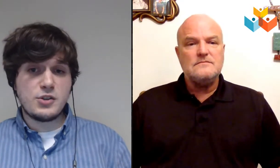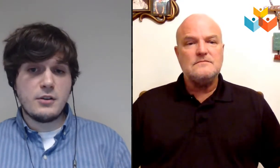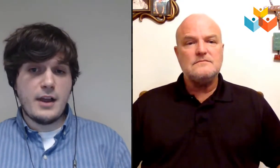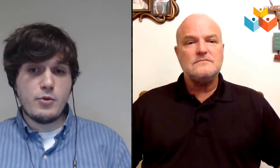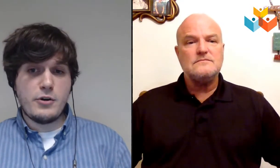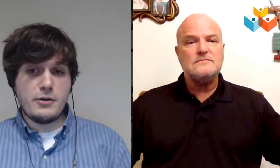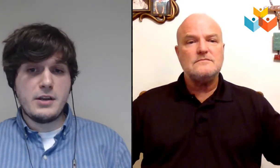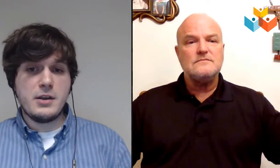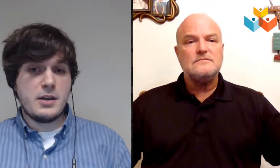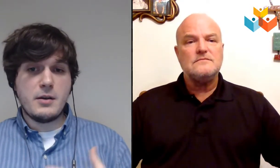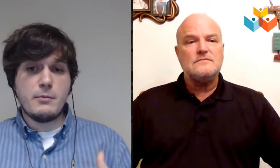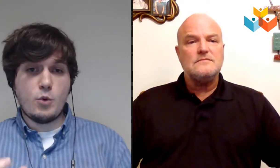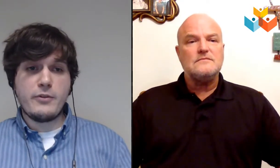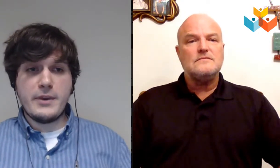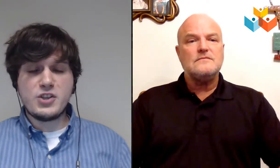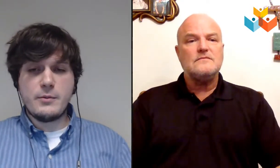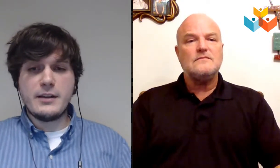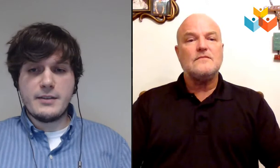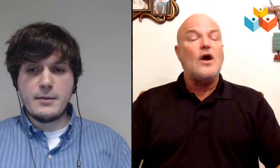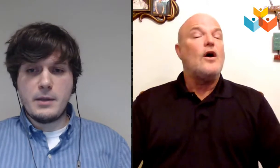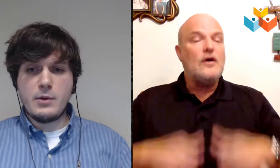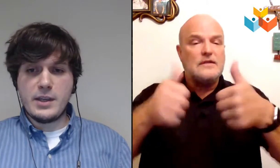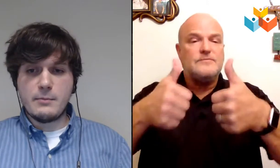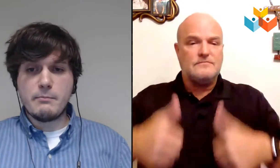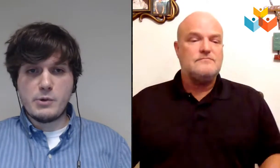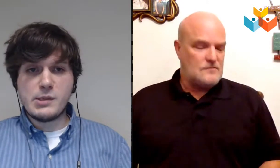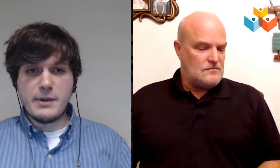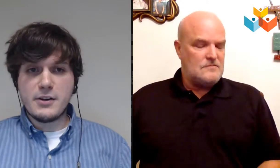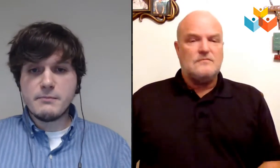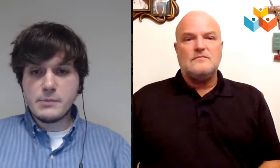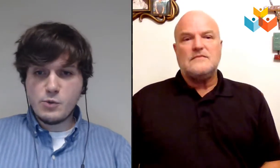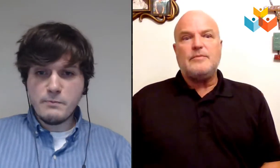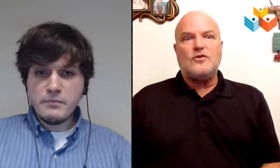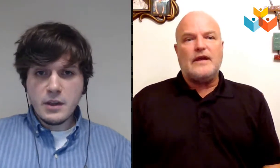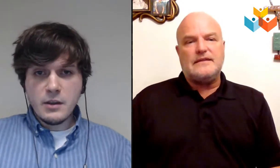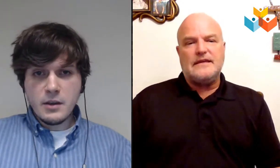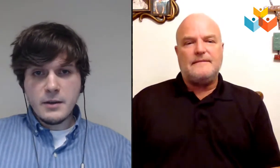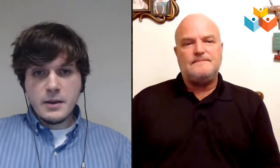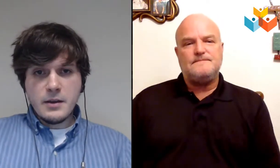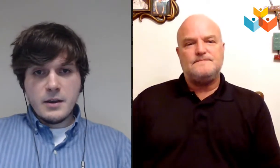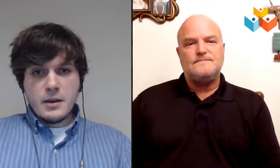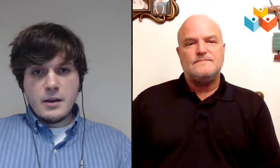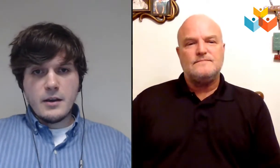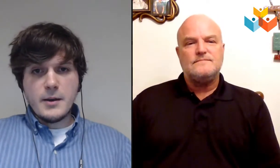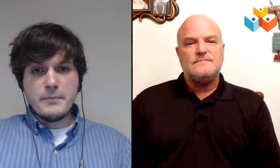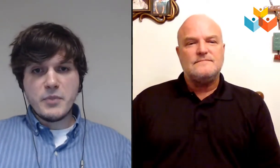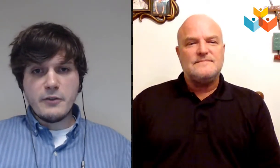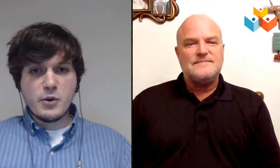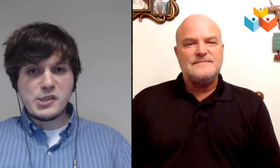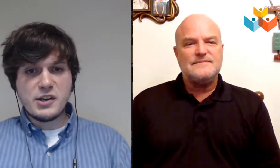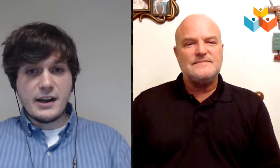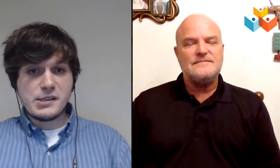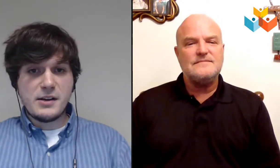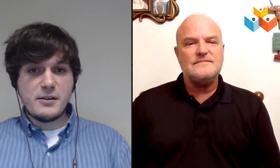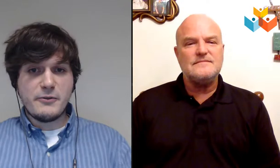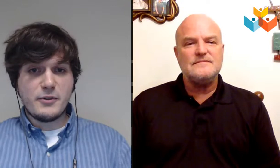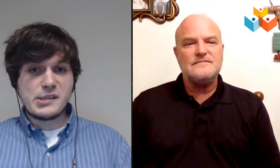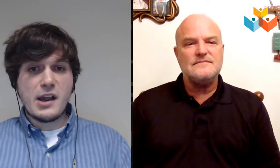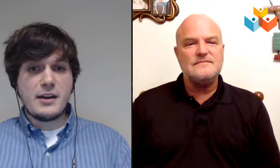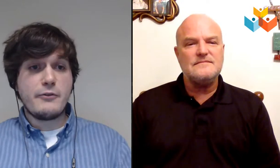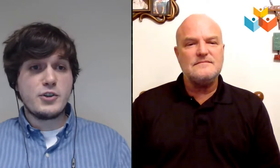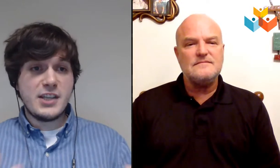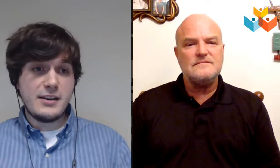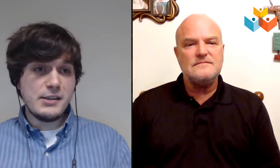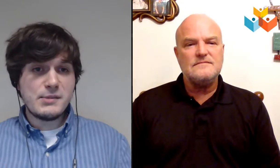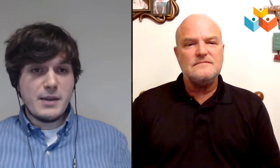want to message the library more information about that, maybe we can post about it soon. That'd be great, yeah. I have a question asking for